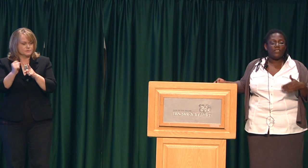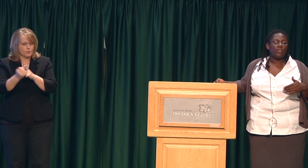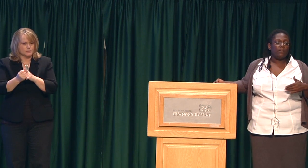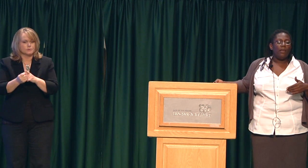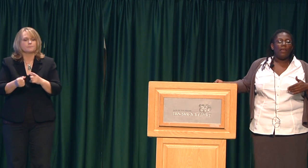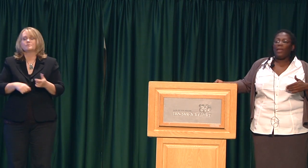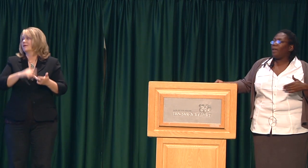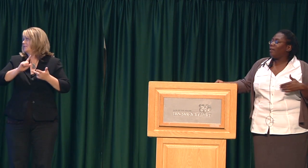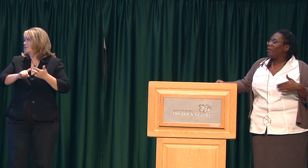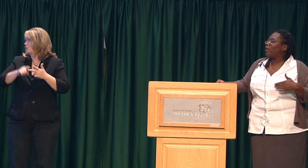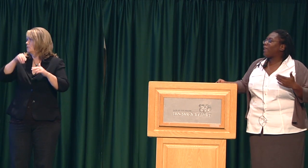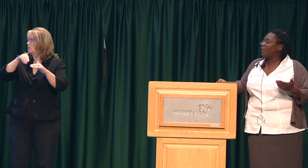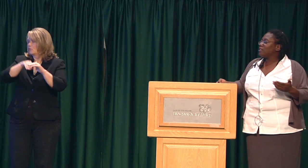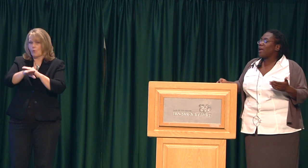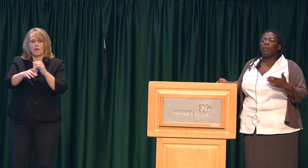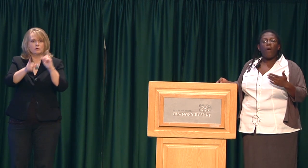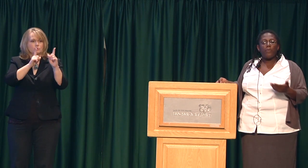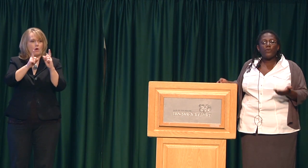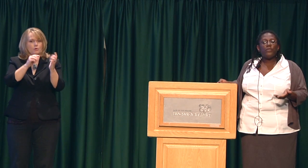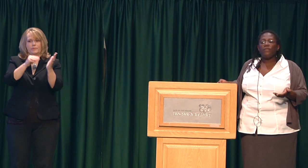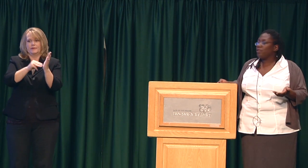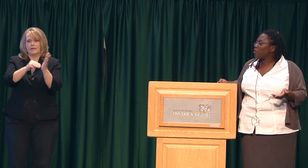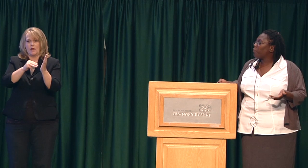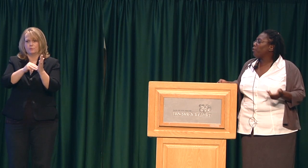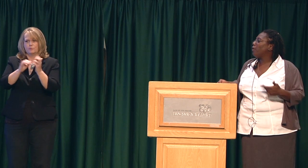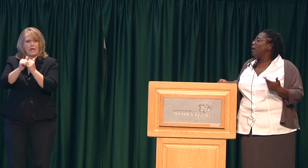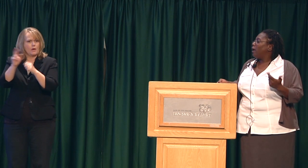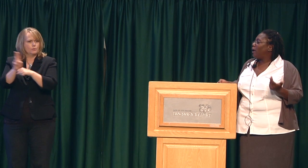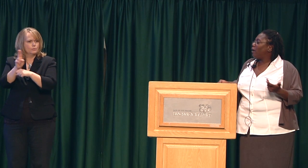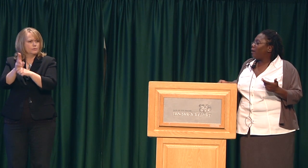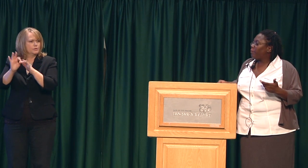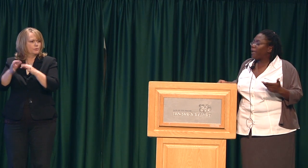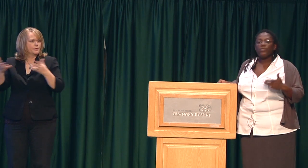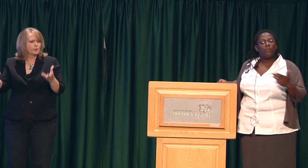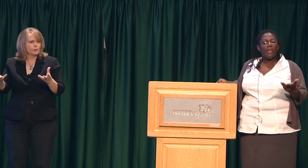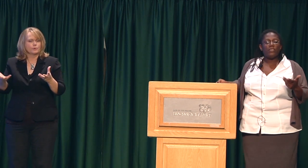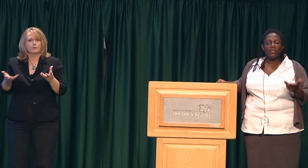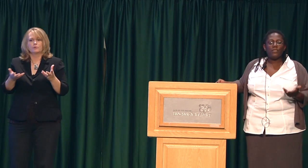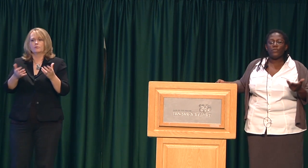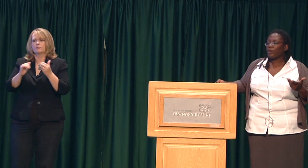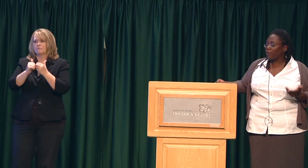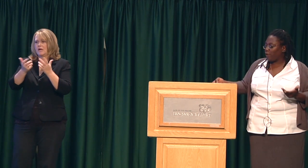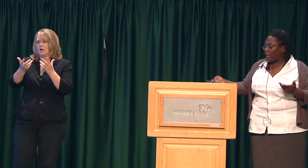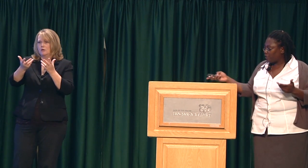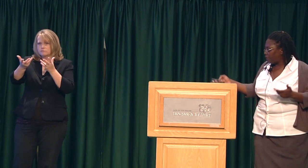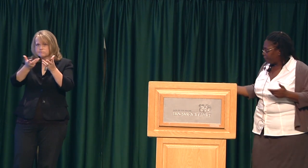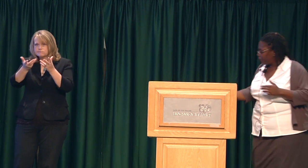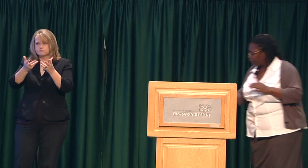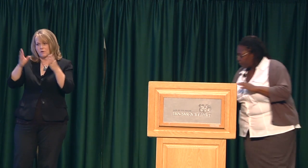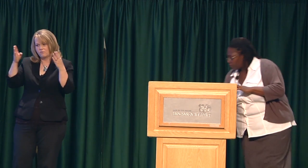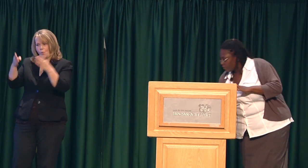the physician and what that looks like, and proper use of the interpreter and patient-centered